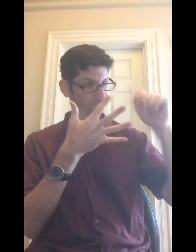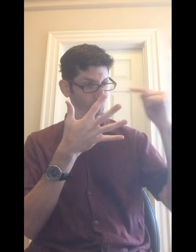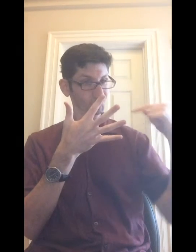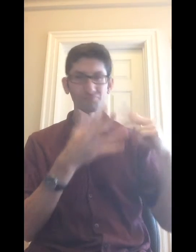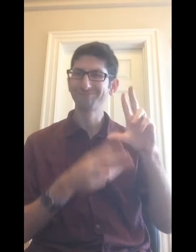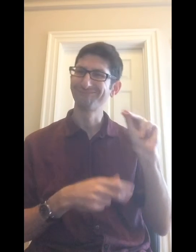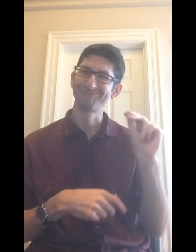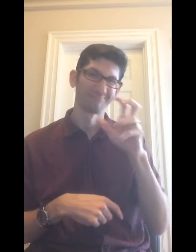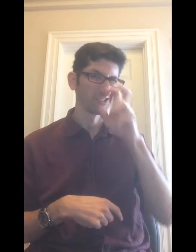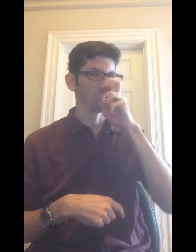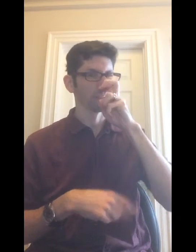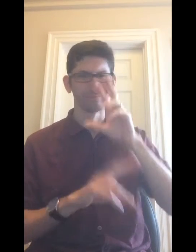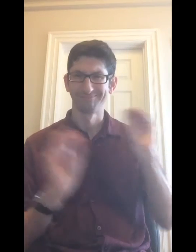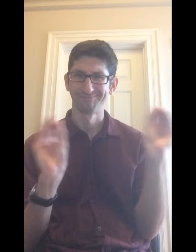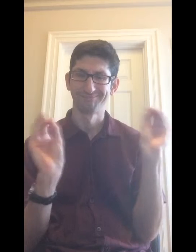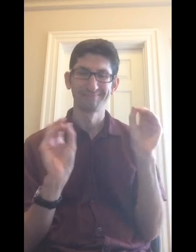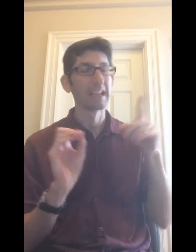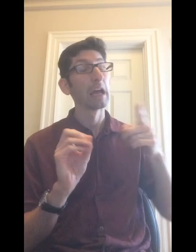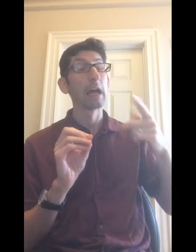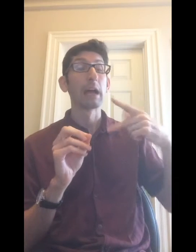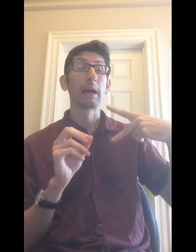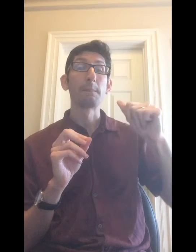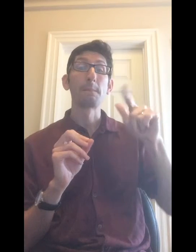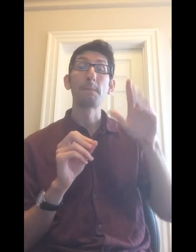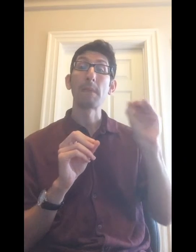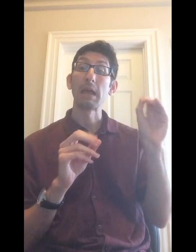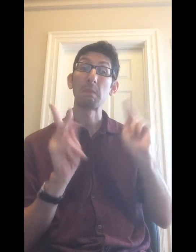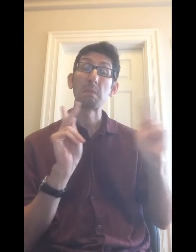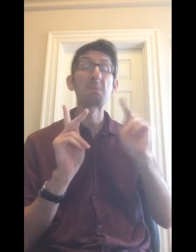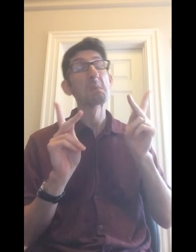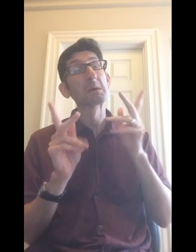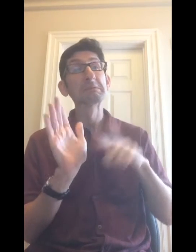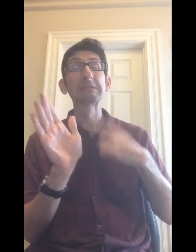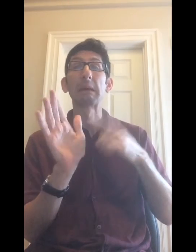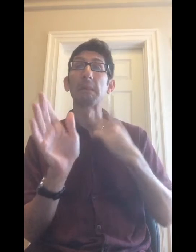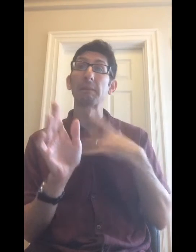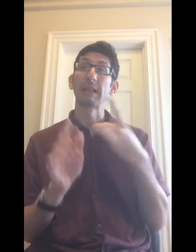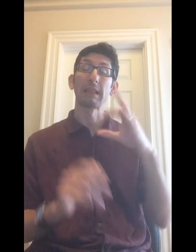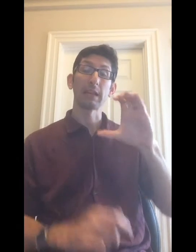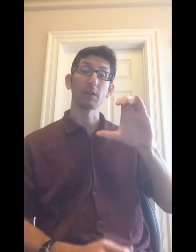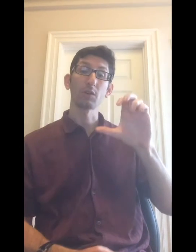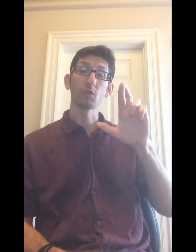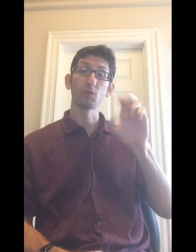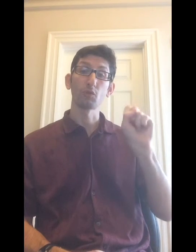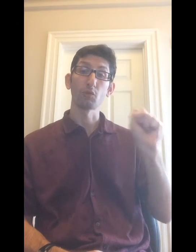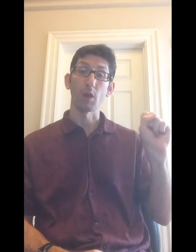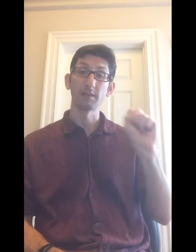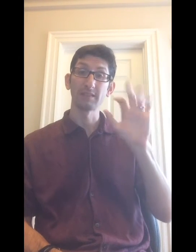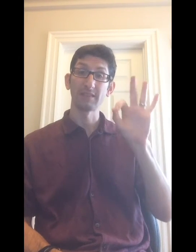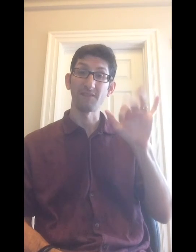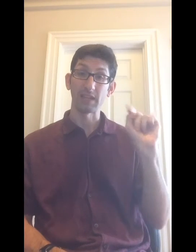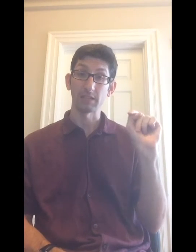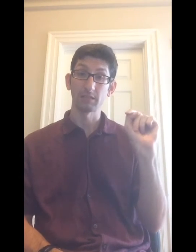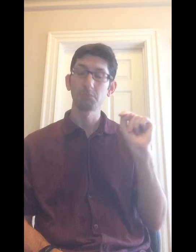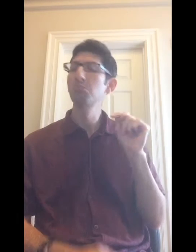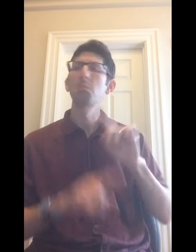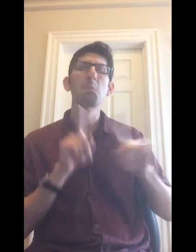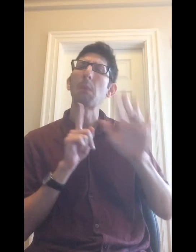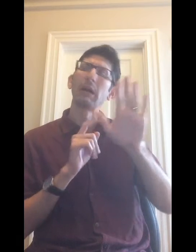members that are found promoting CrossFit or something that's very similar to CrossFit. But whatever exercise routine you prefer, it's important to